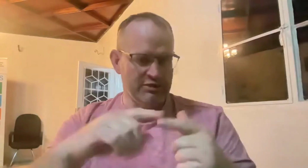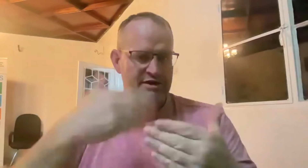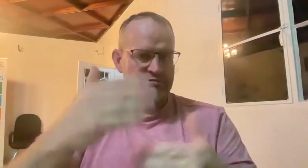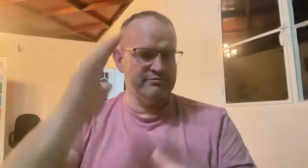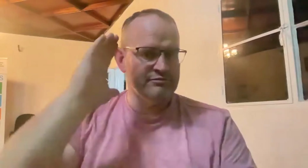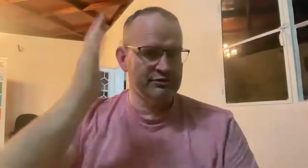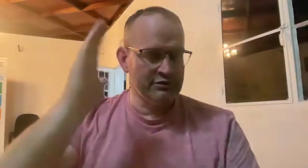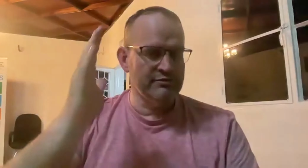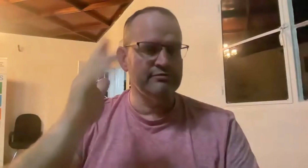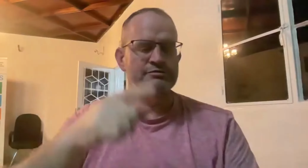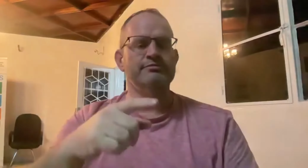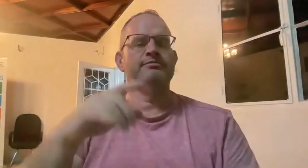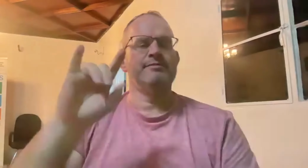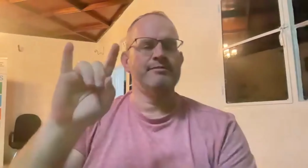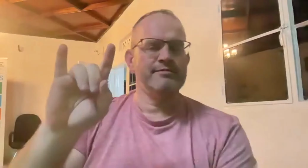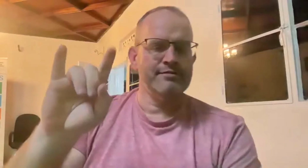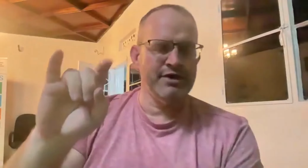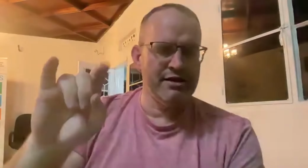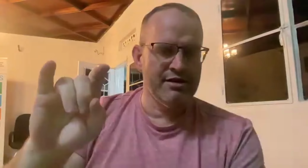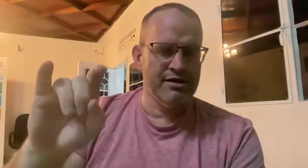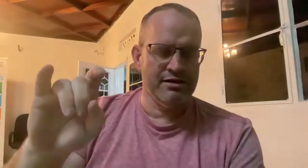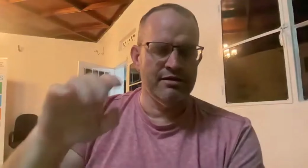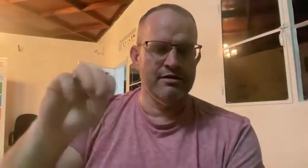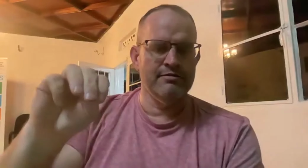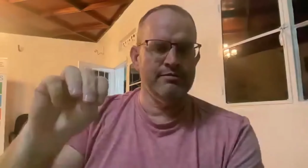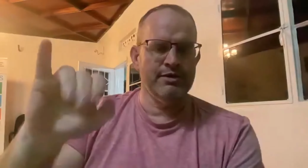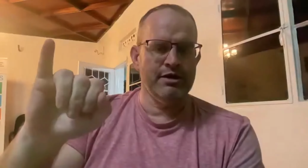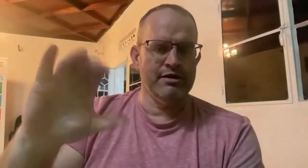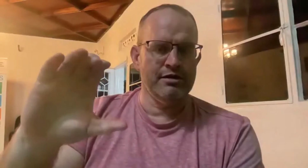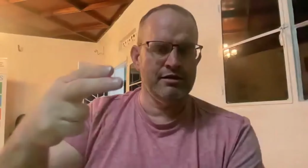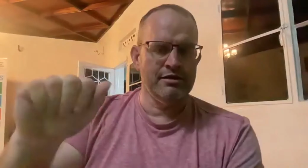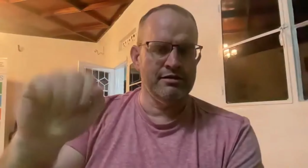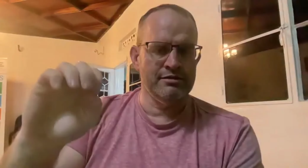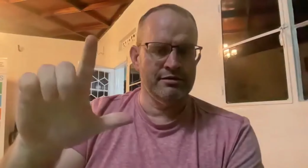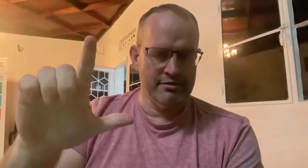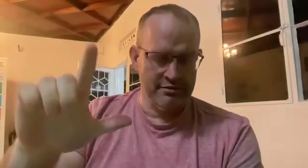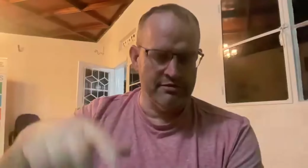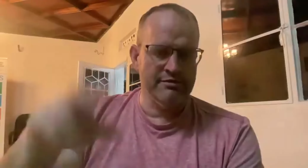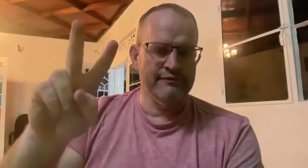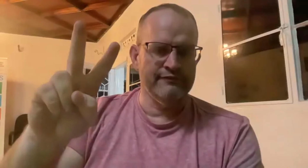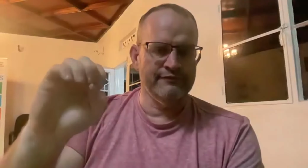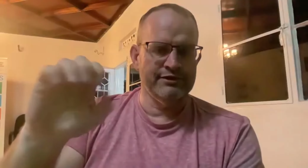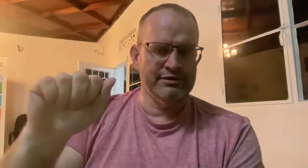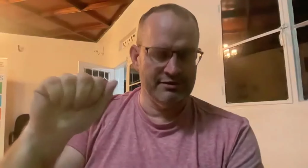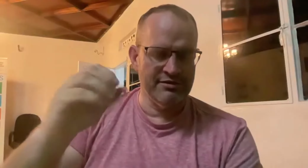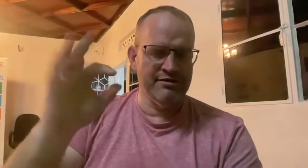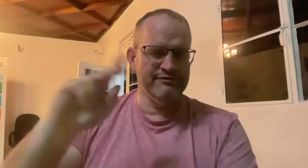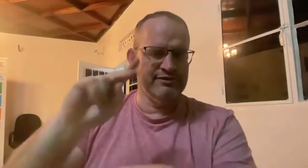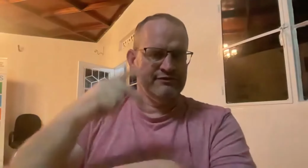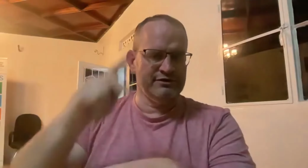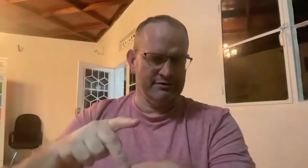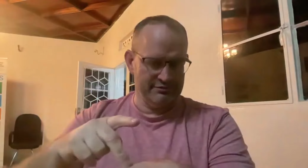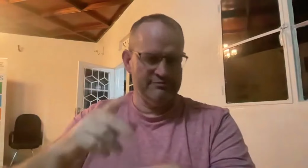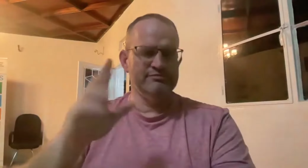at this time, I believe it is time for me to turn it over to our next presenter, who will be Michael Vea.